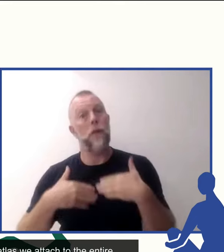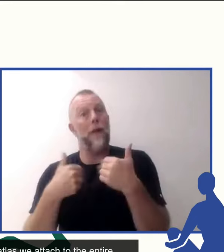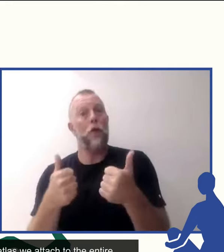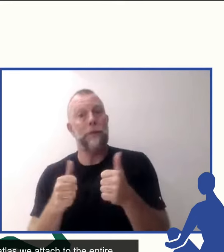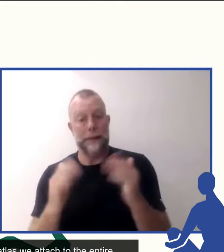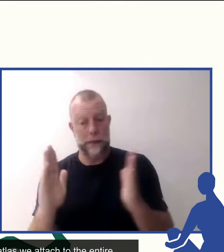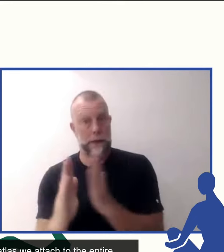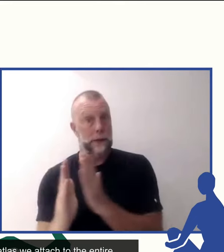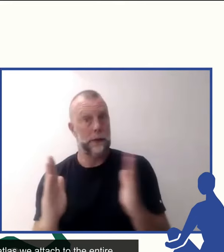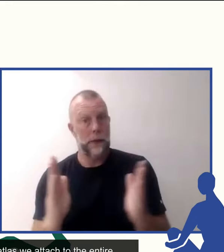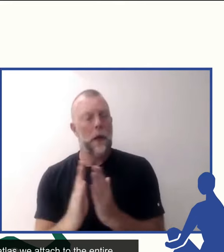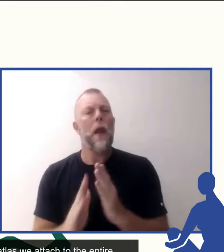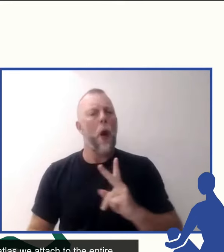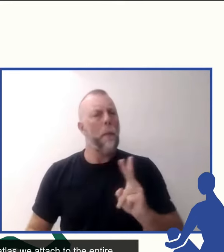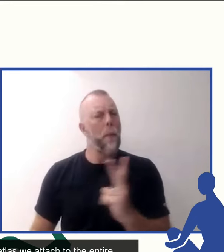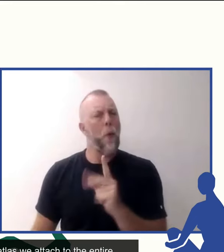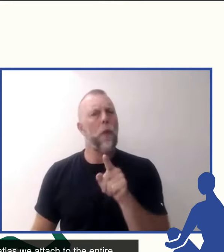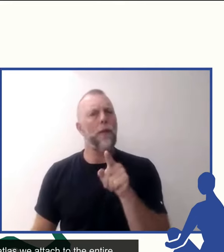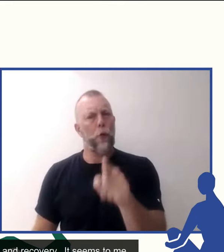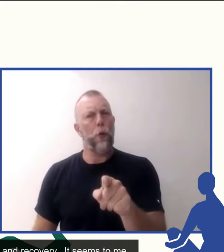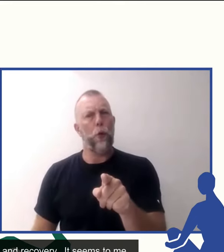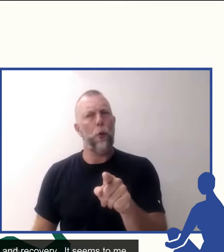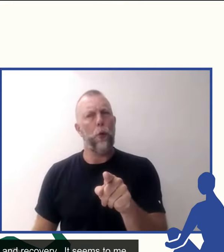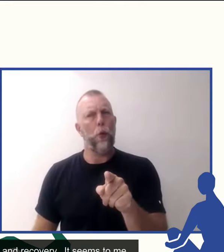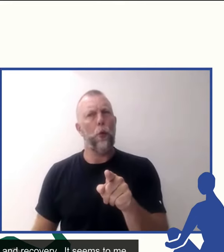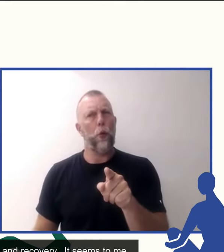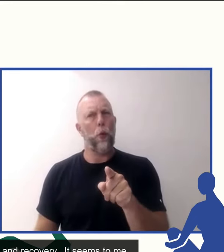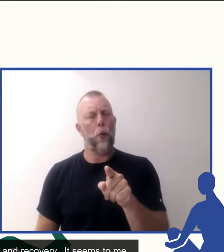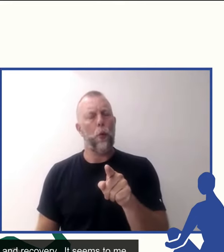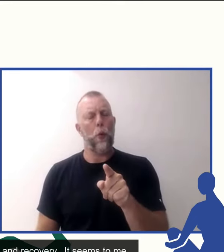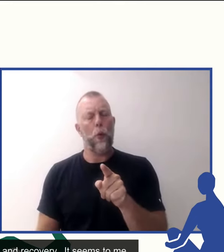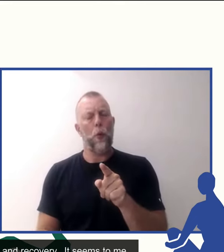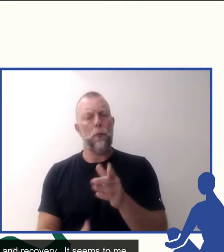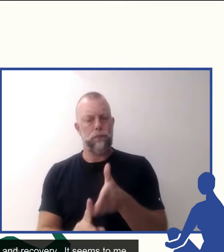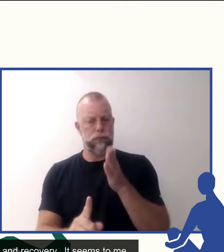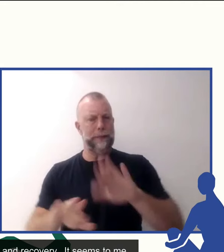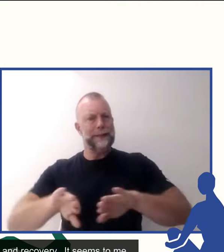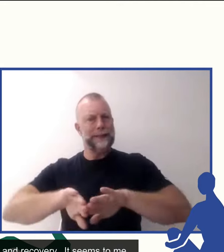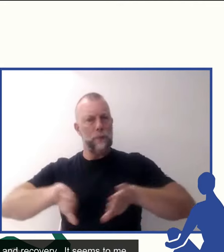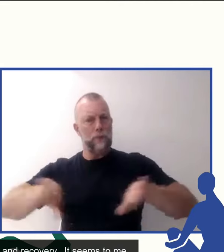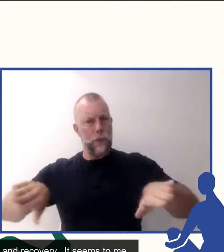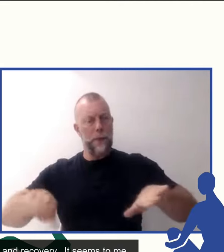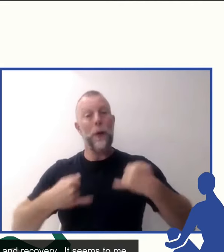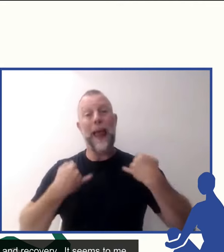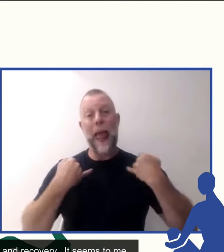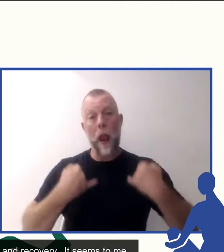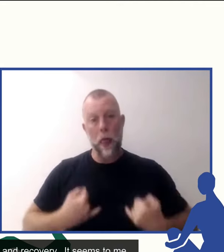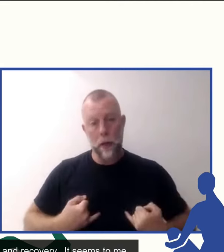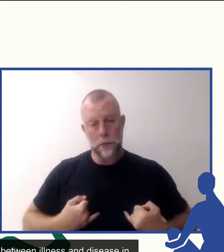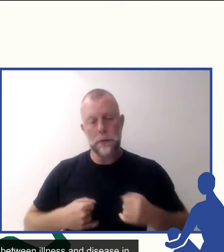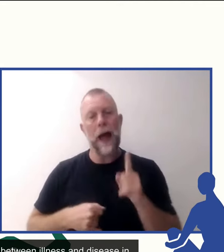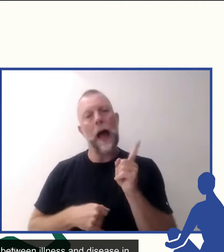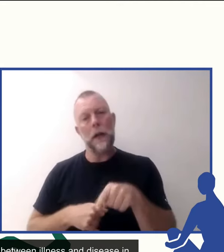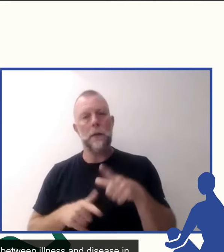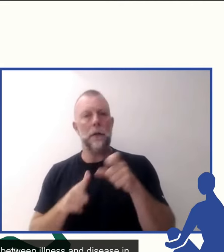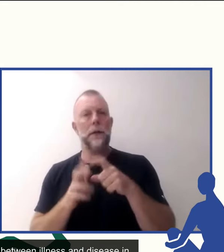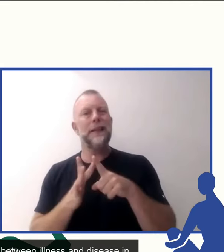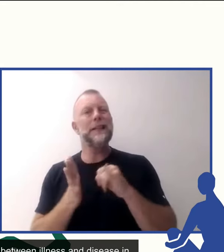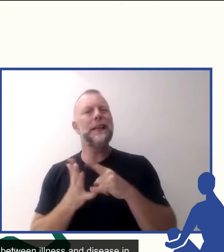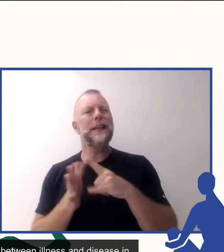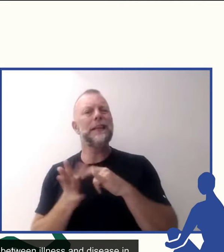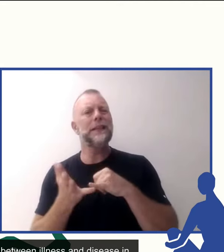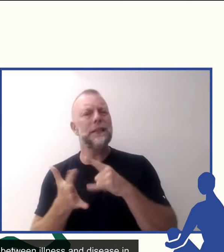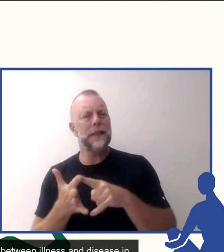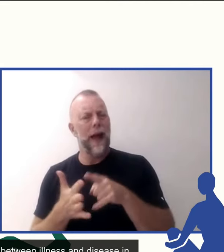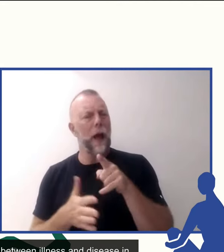me that both of you make distinctions between illness and disease in your books. Could you